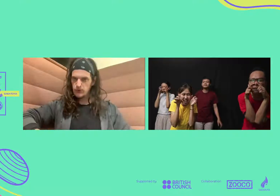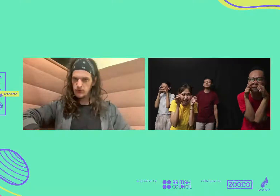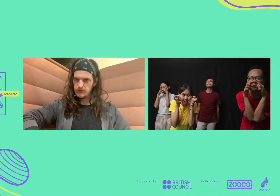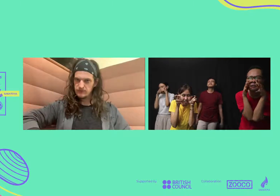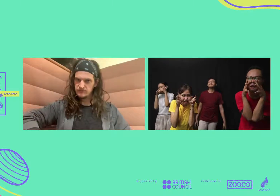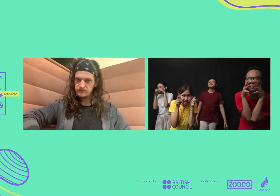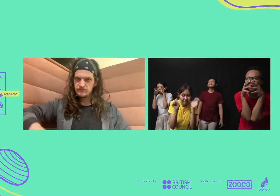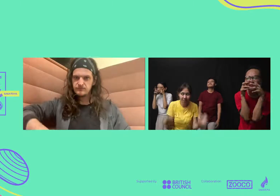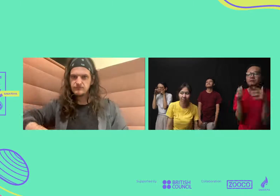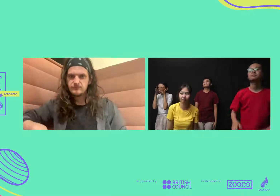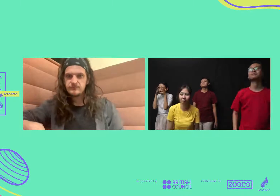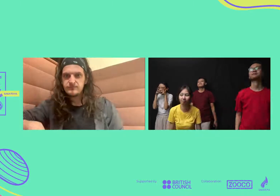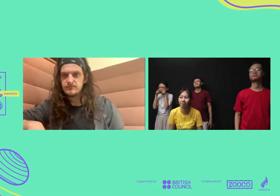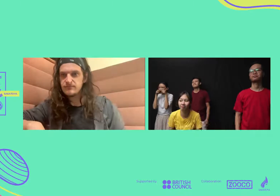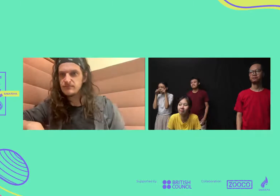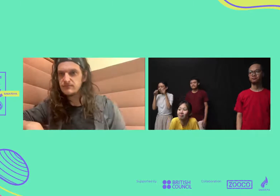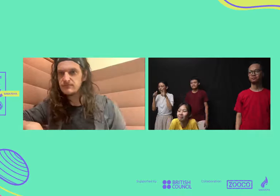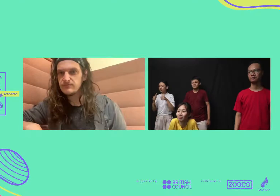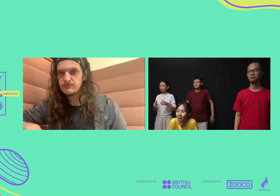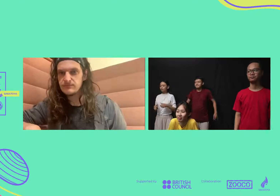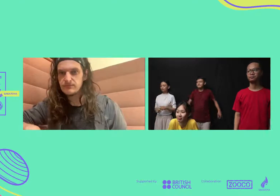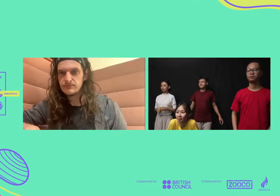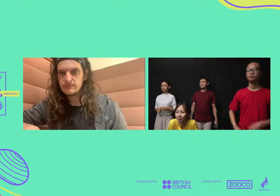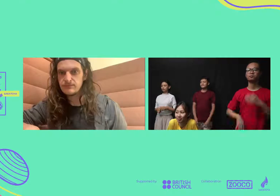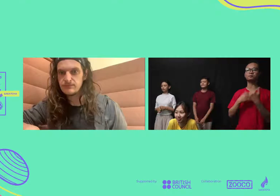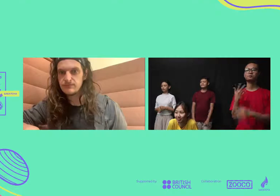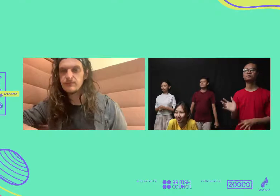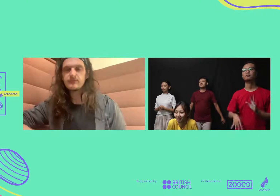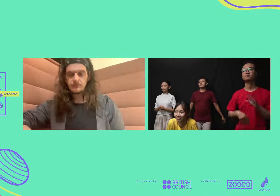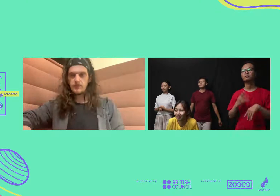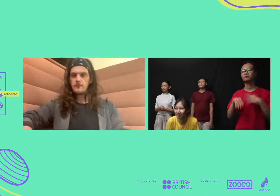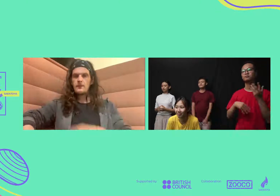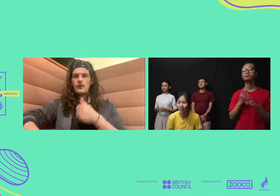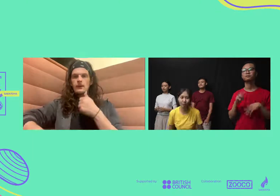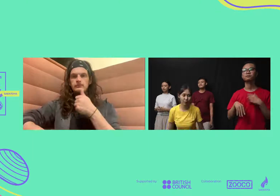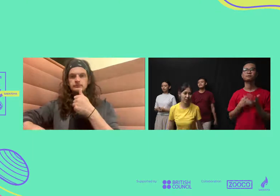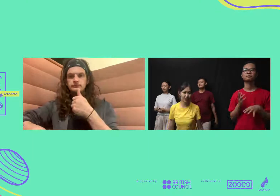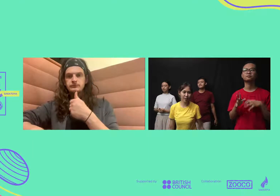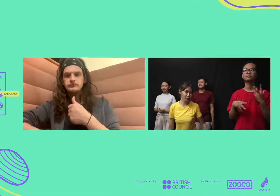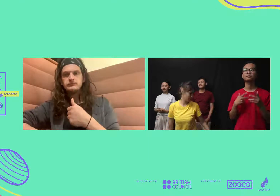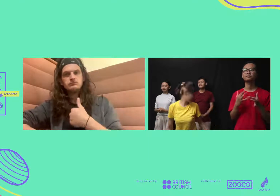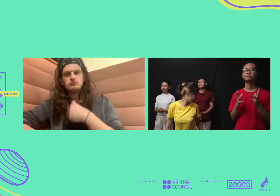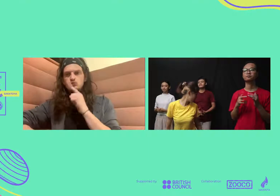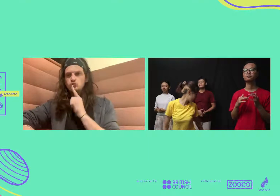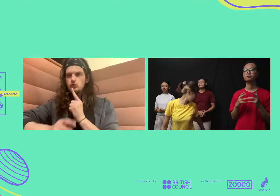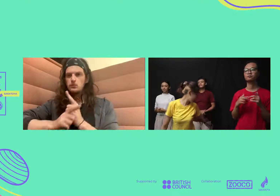Okay, great. So relax for a moment.